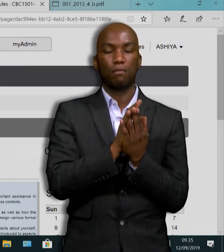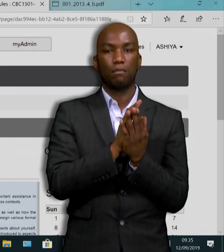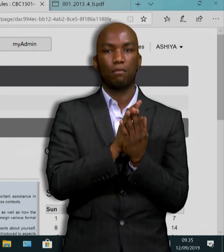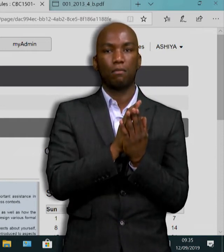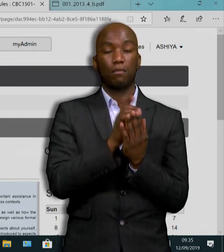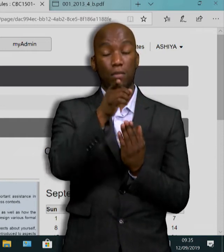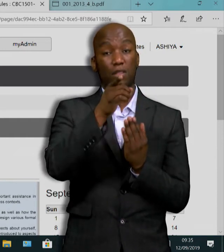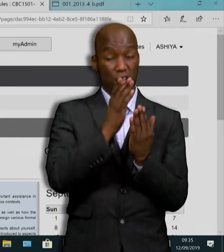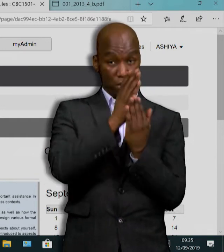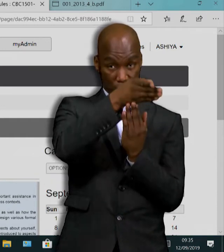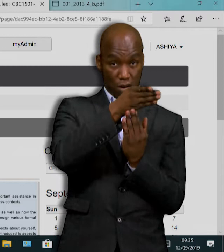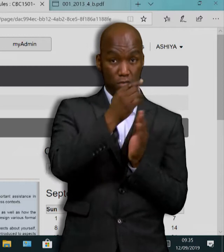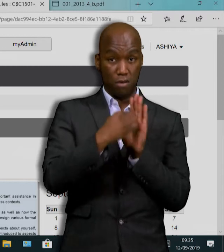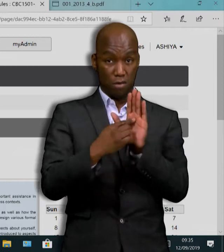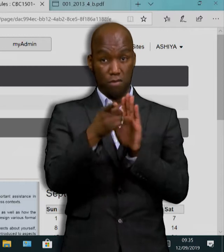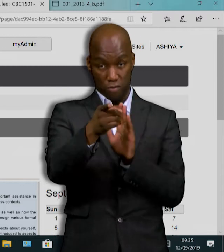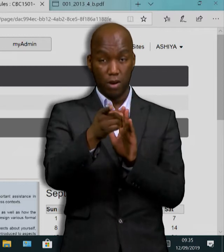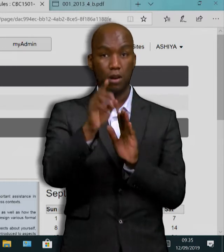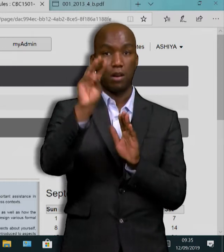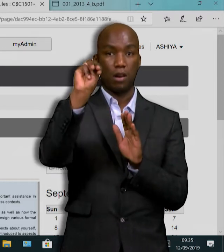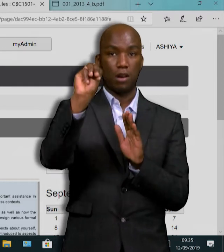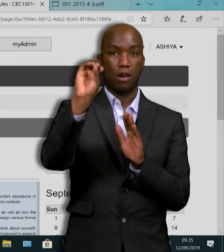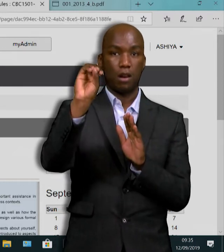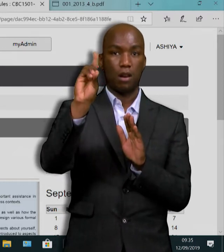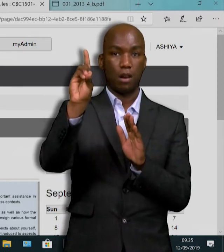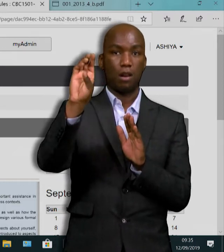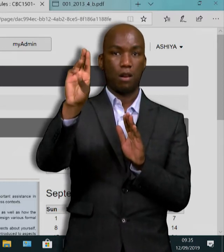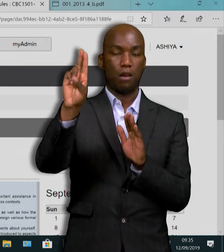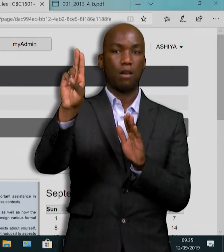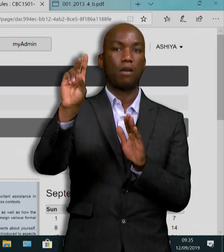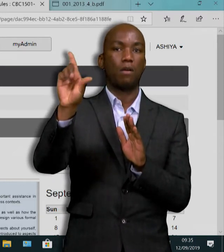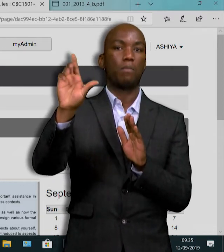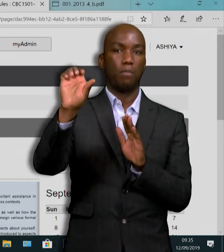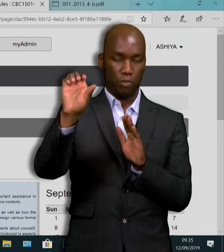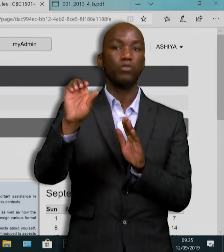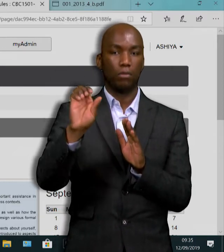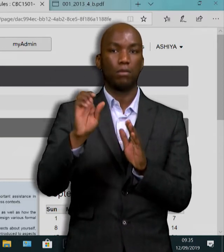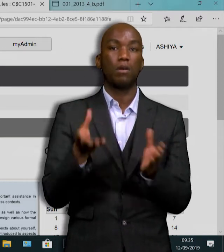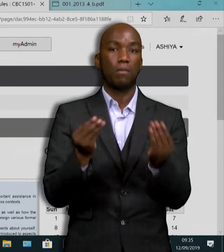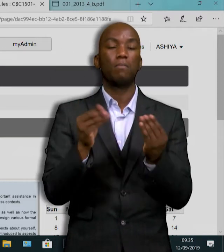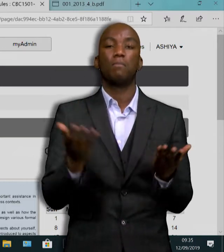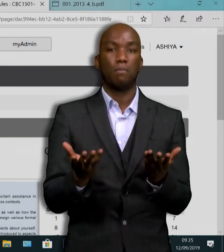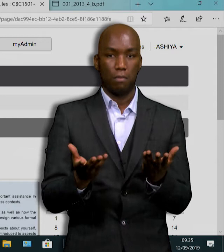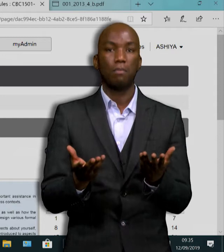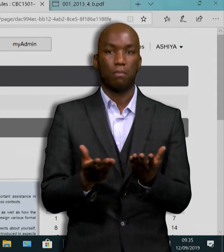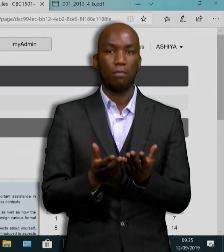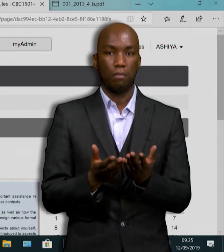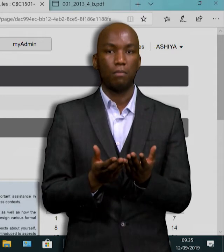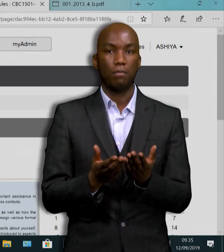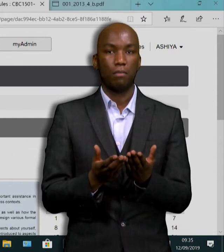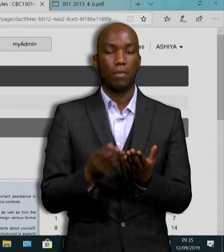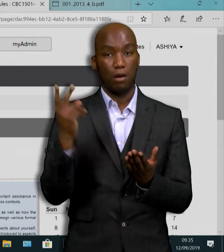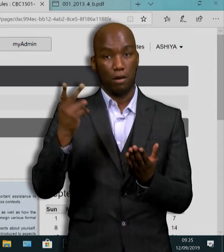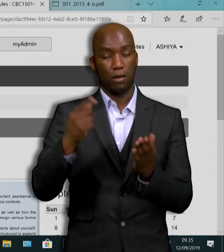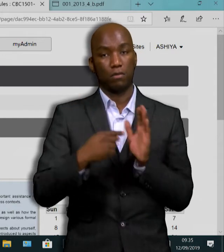The tab will usually show you the module code first, followed by the year and the